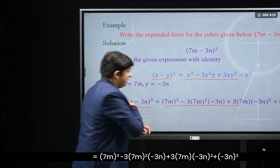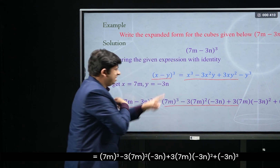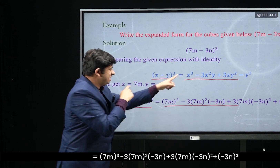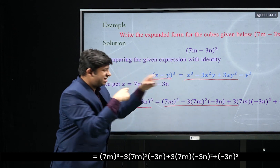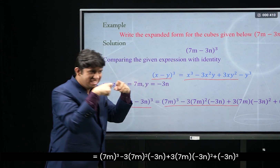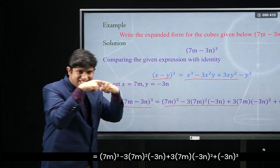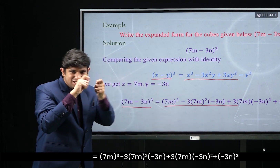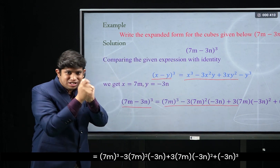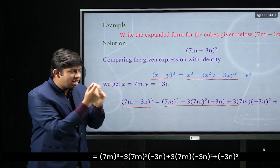3n whole cube.